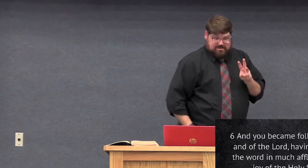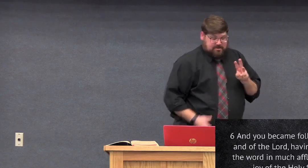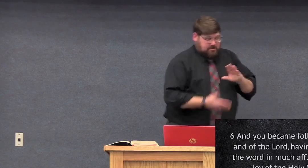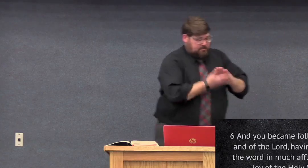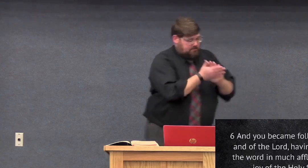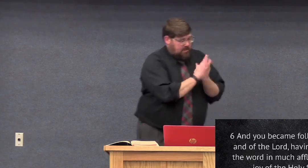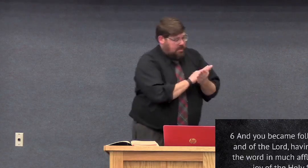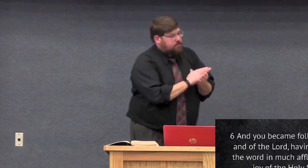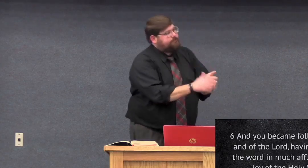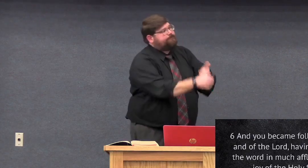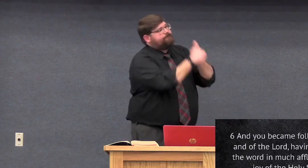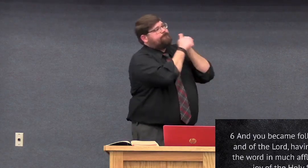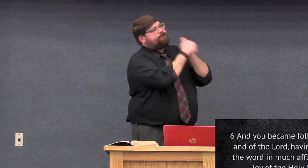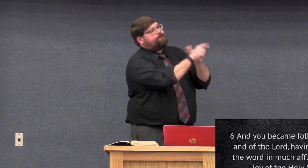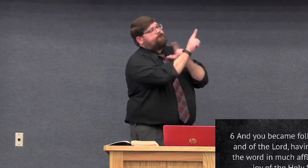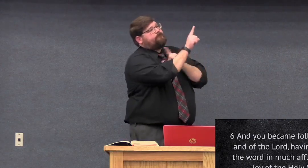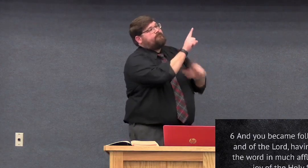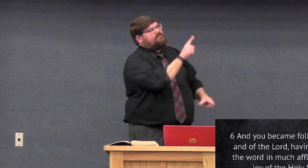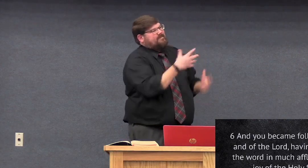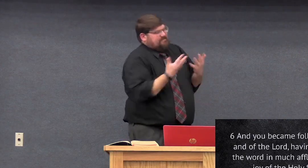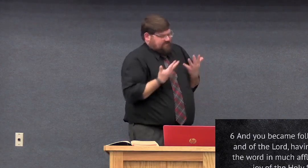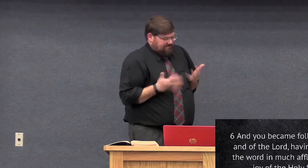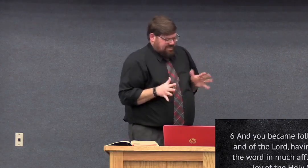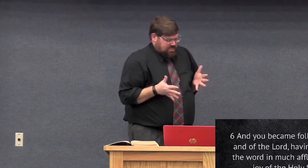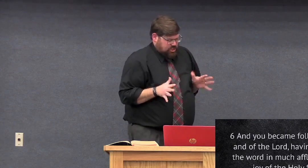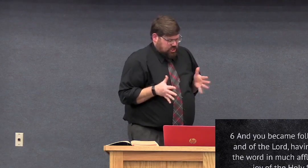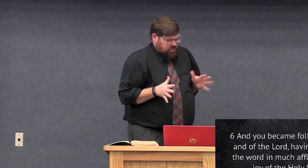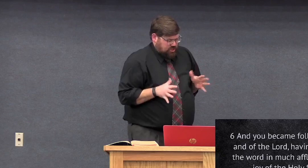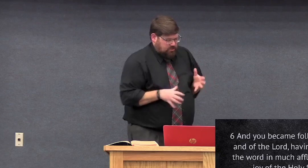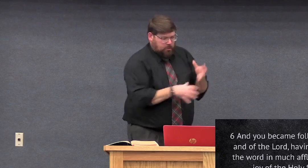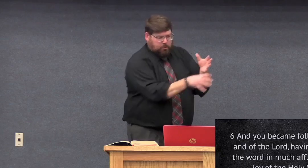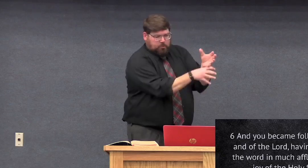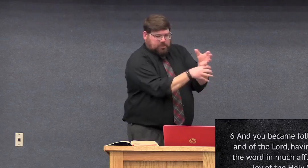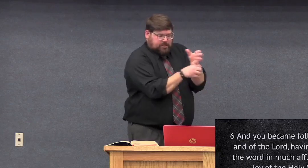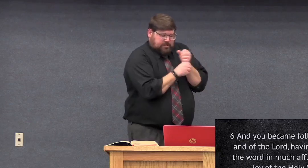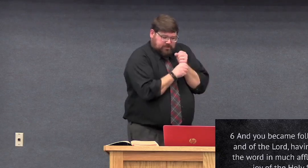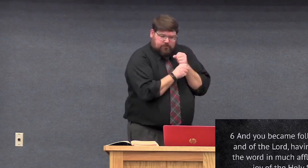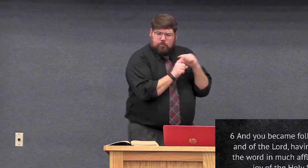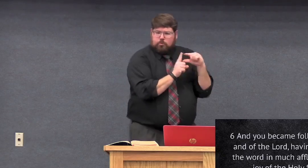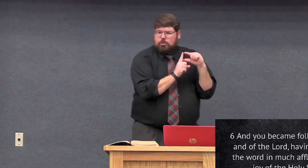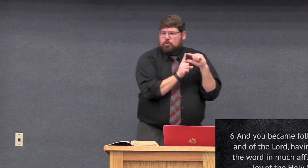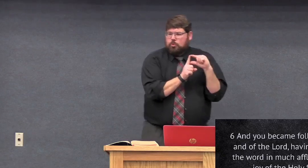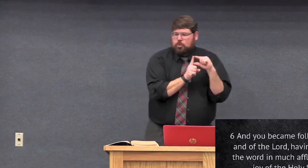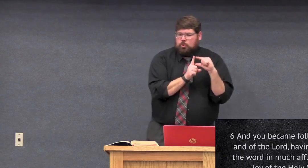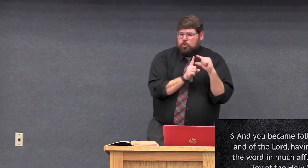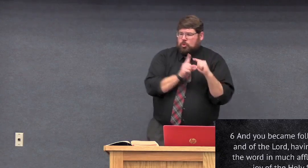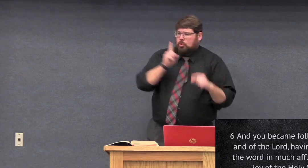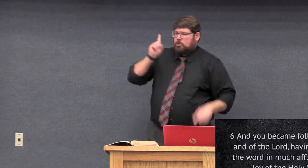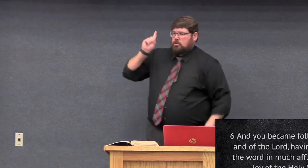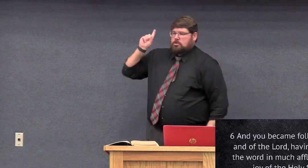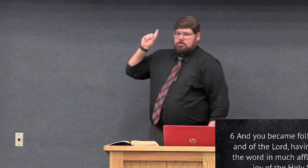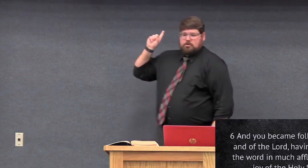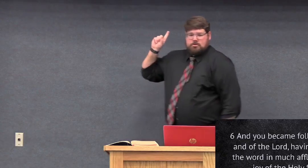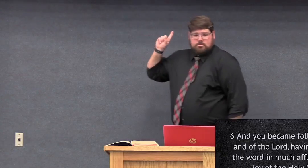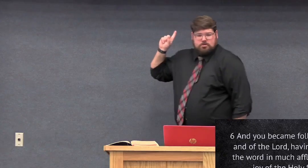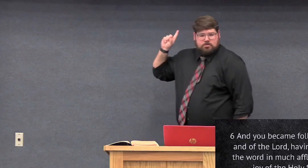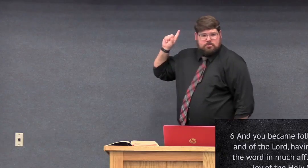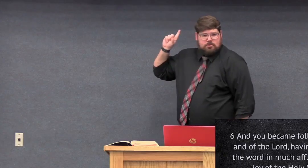And so verse 6, as you heard that word, you became followers of us and the Lord, having received the